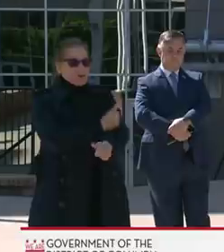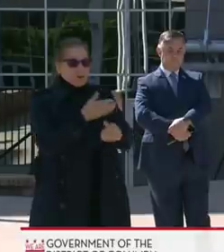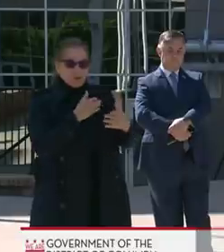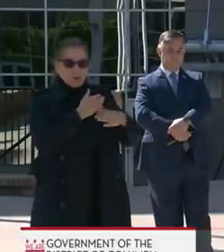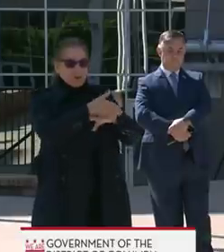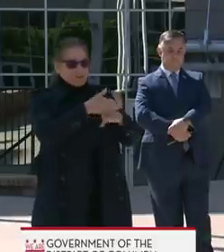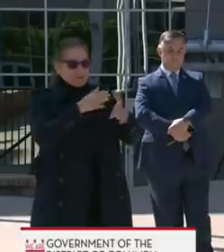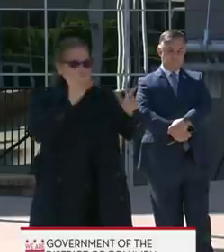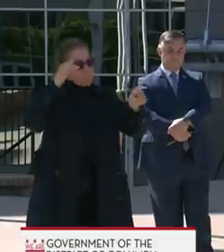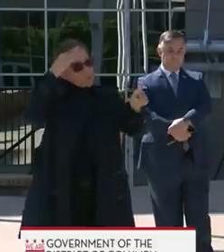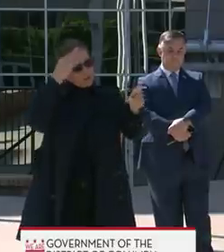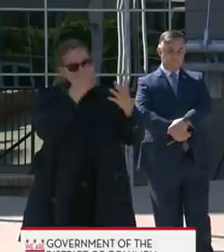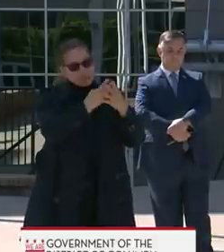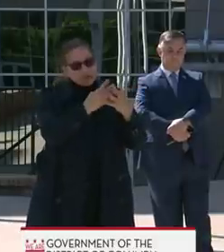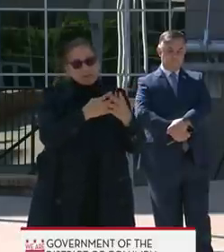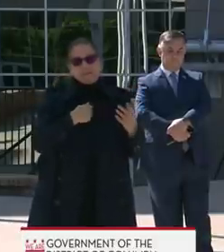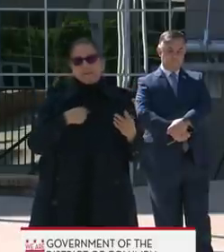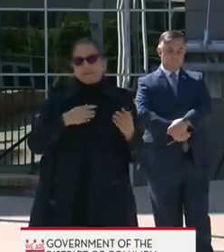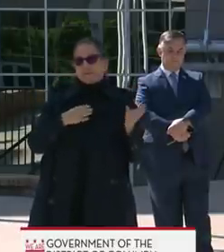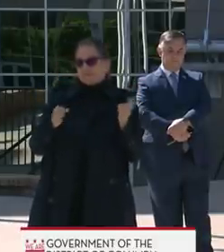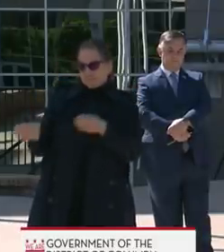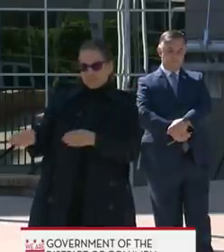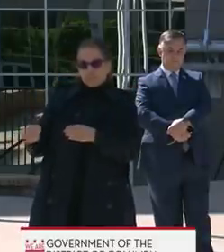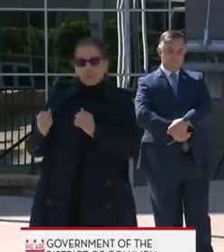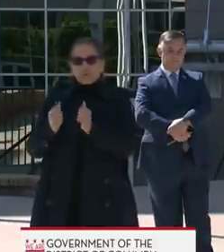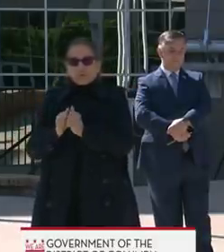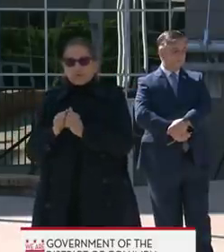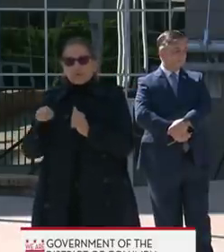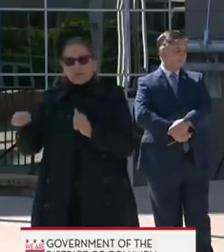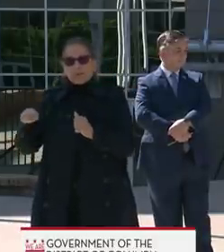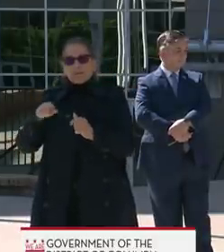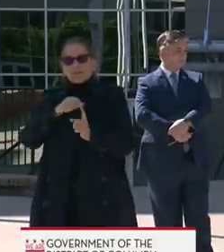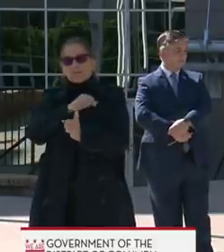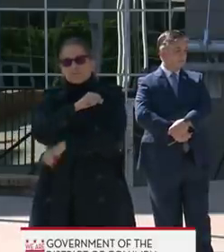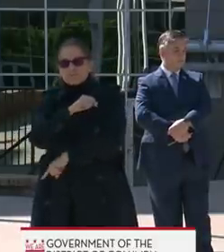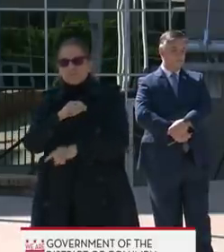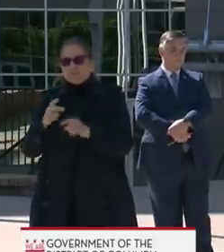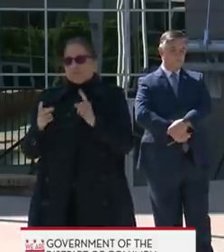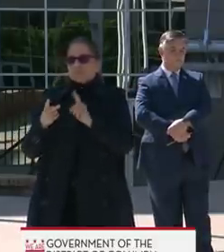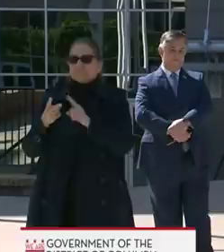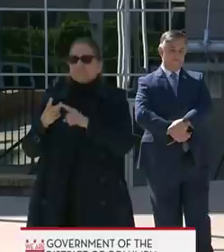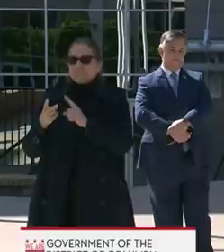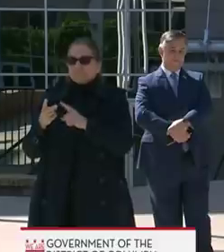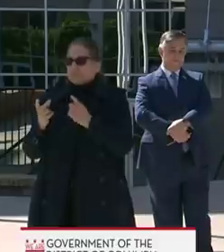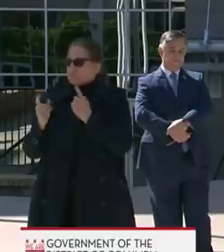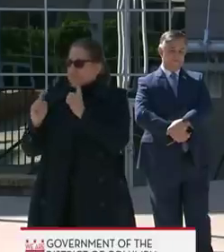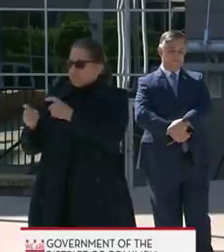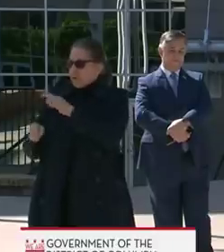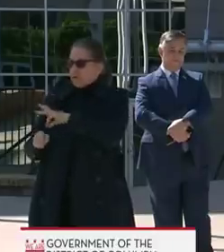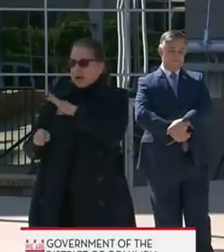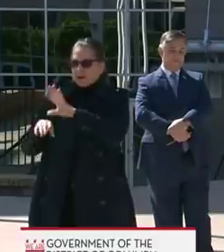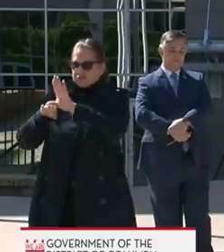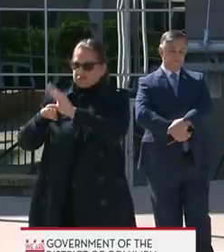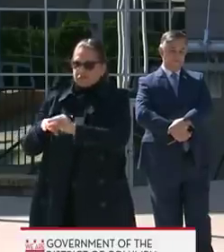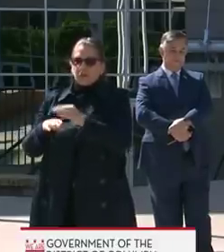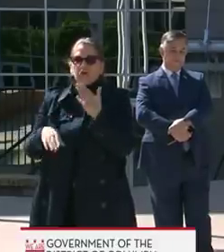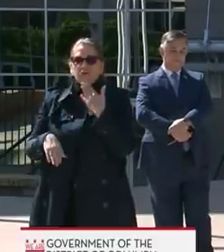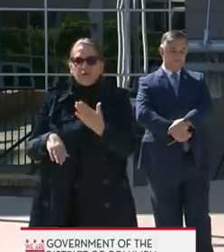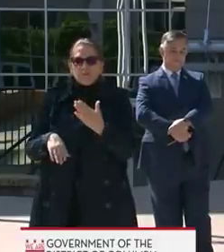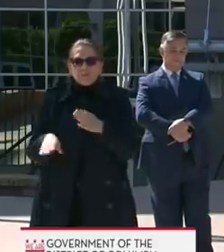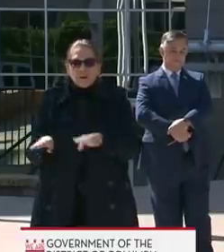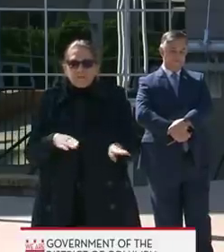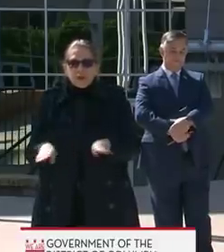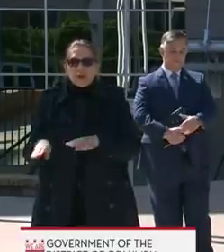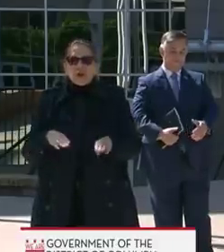good time credits and also provides for compassionate release as strategies to reduce populations of those who